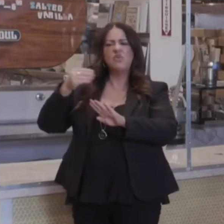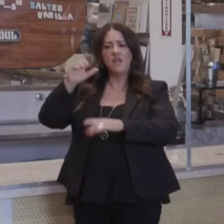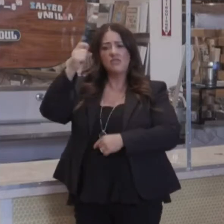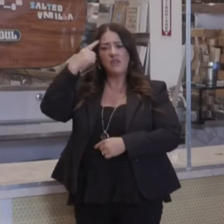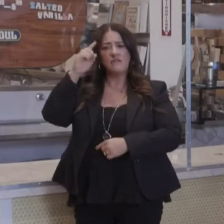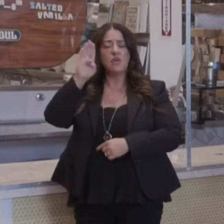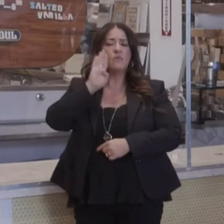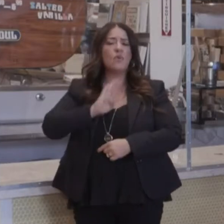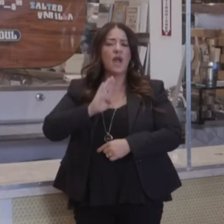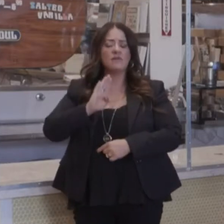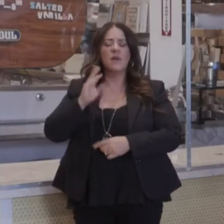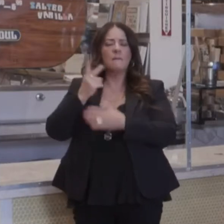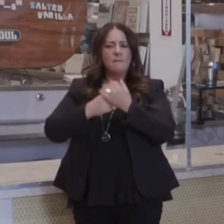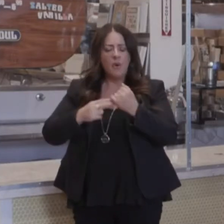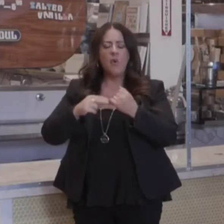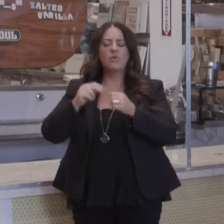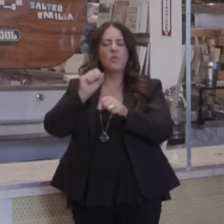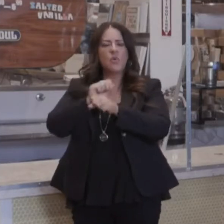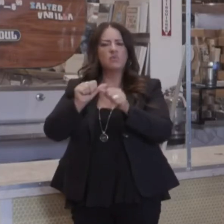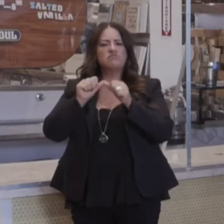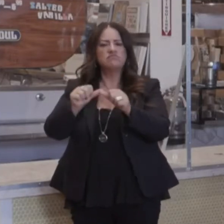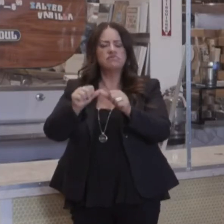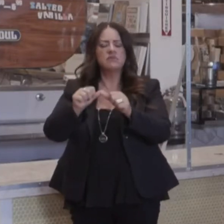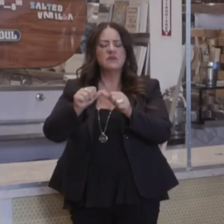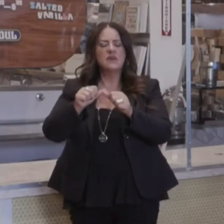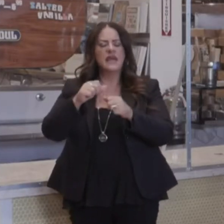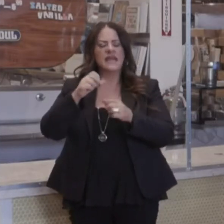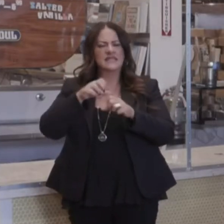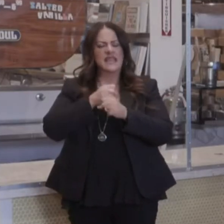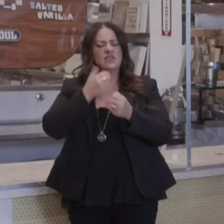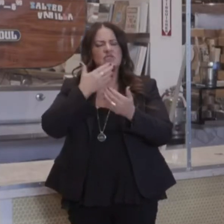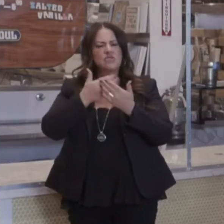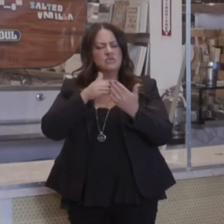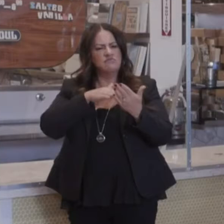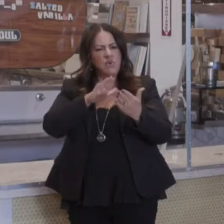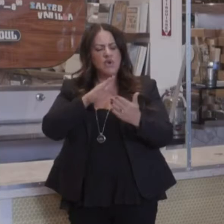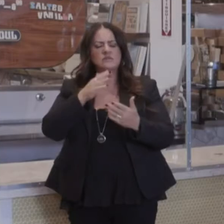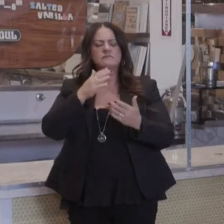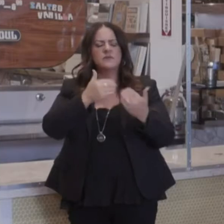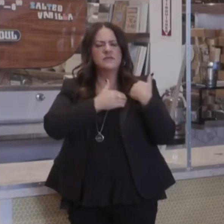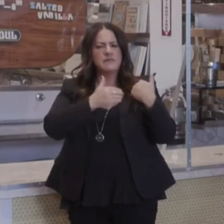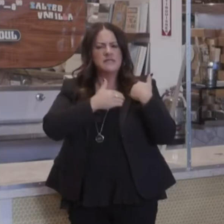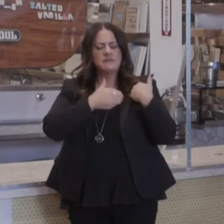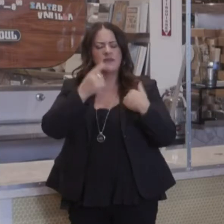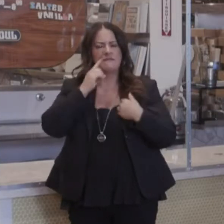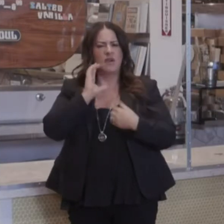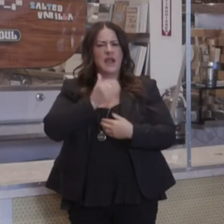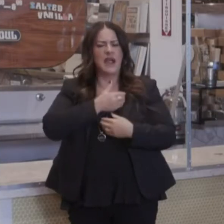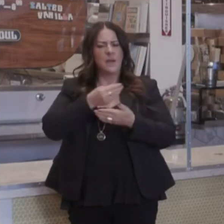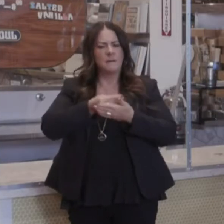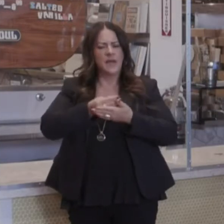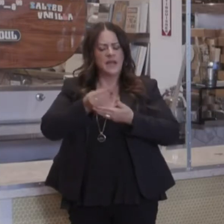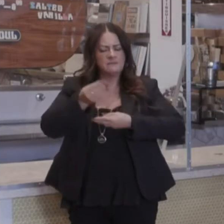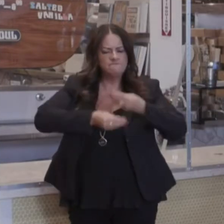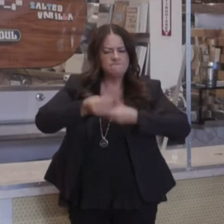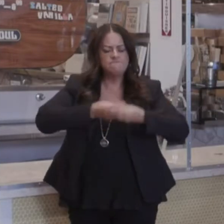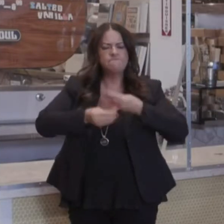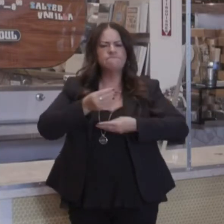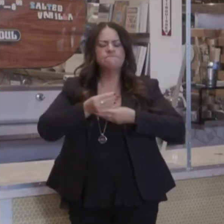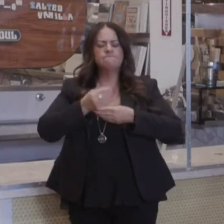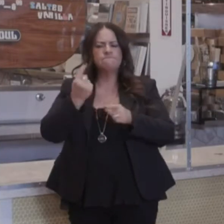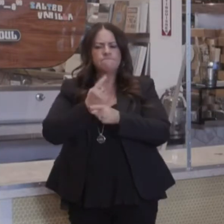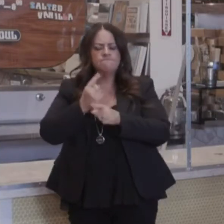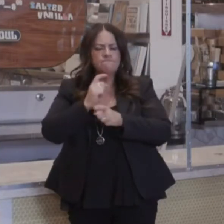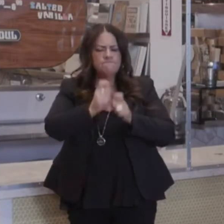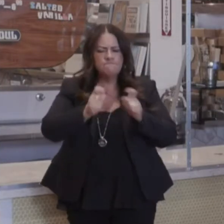with the legislature to take a consistent and a fiscally prudent approach to budgeting. Because of our responsible approach over the past